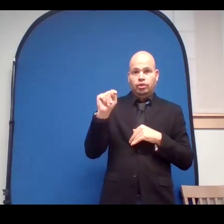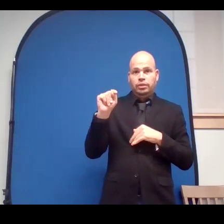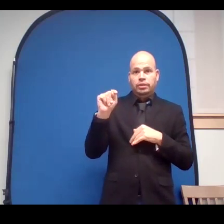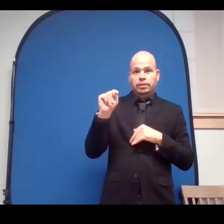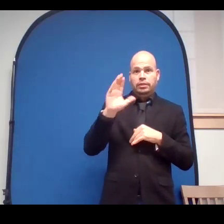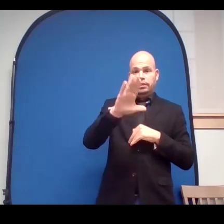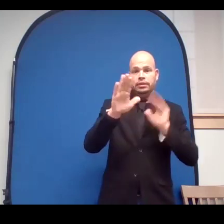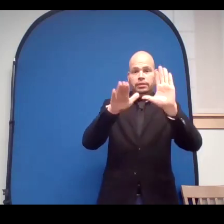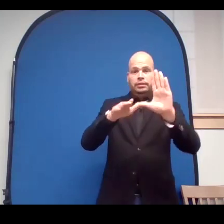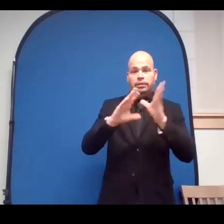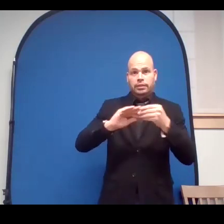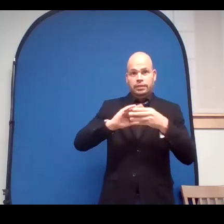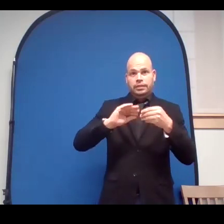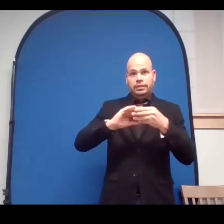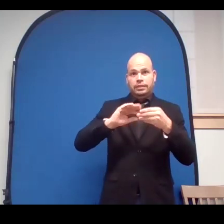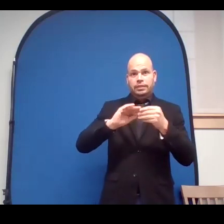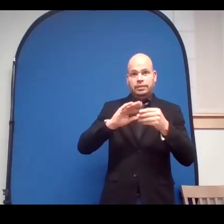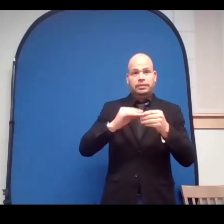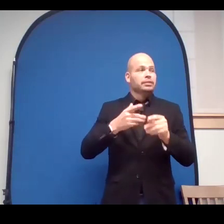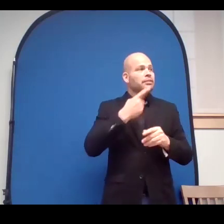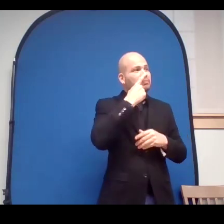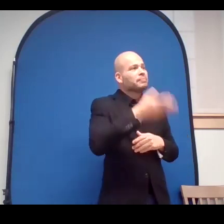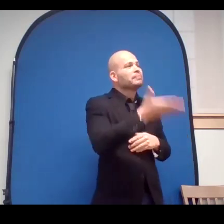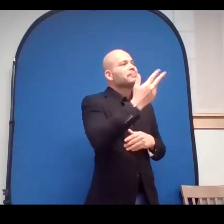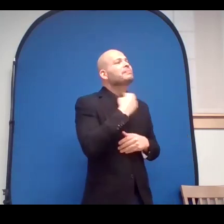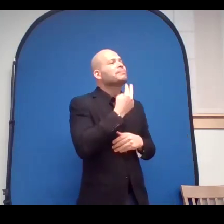that was. You keep your voice up. Oh, I apologize. Yeah.